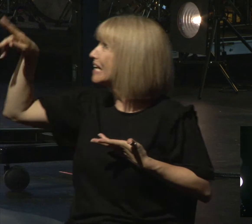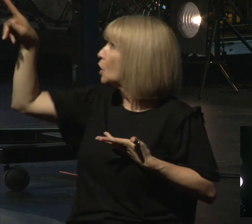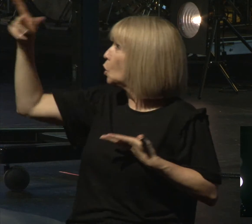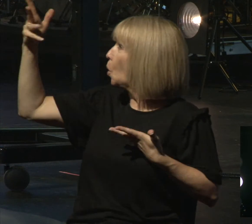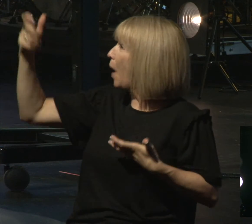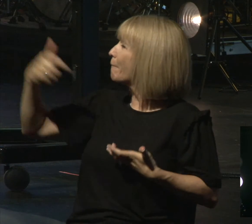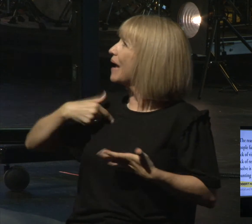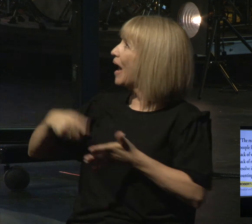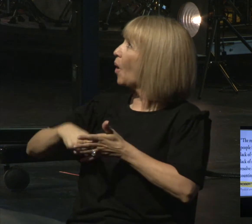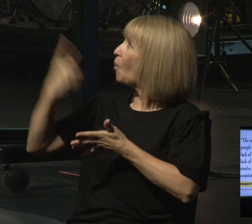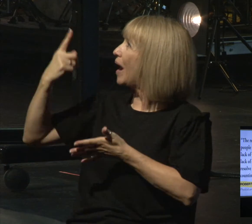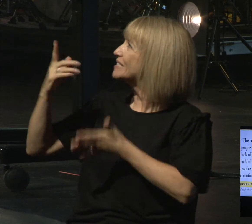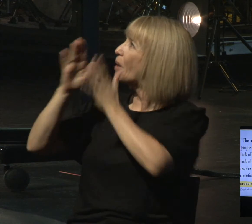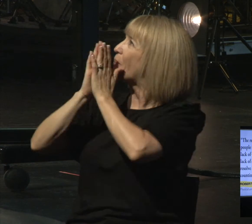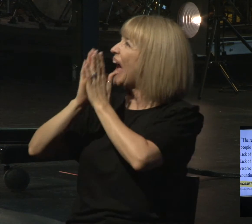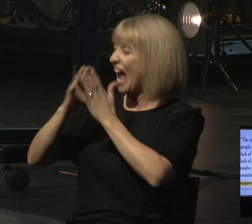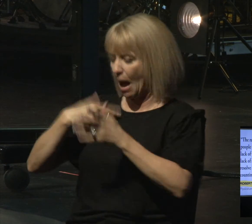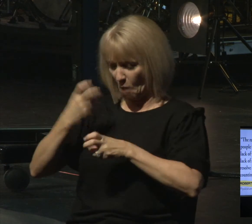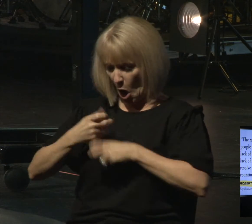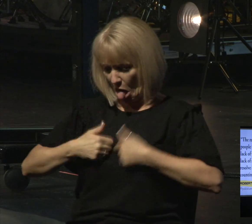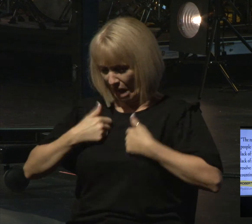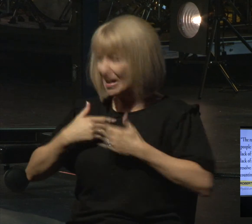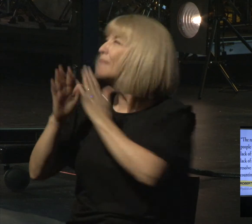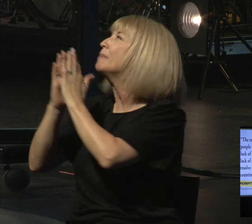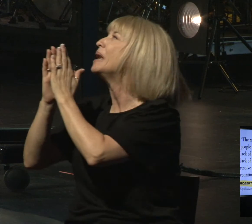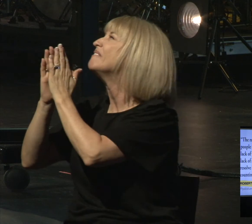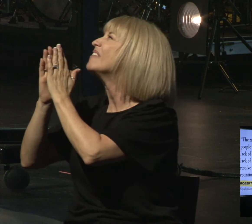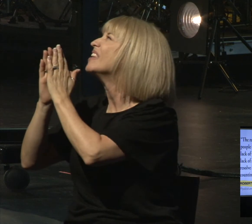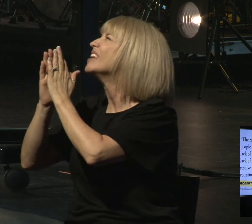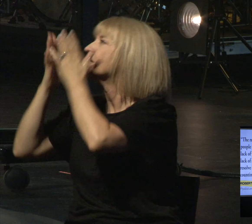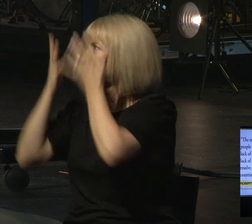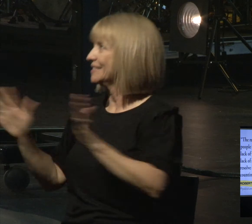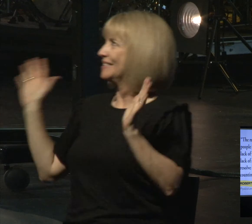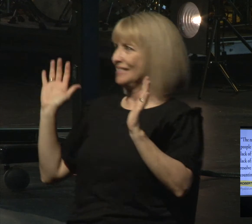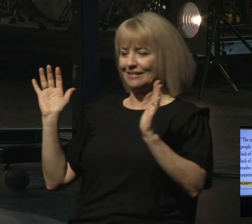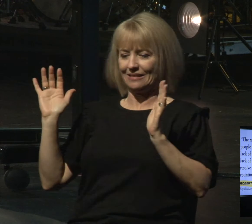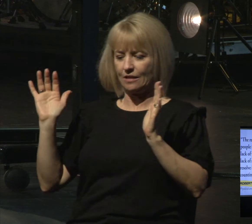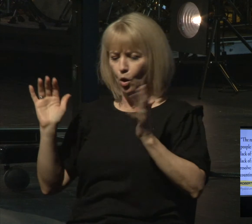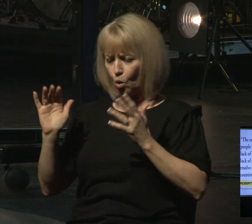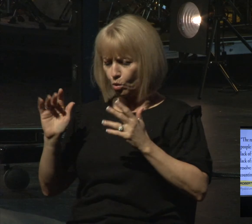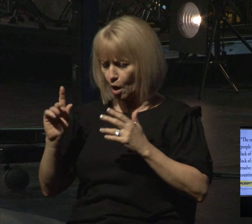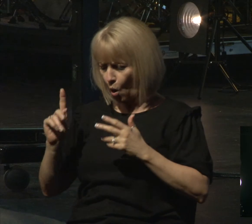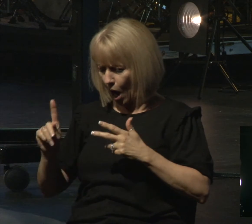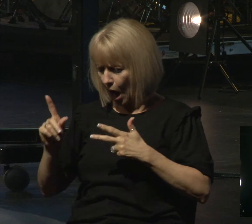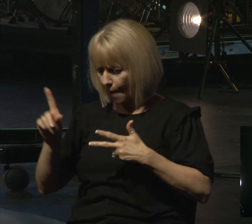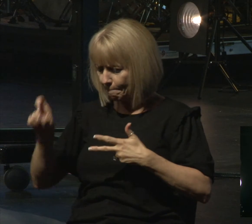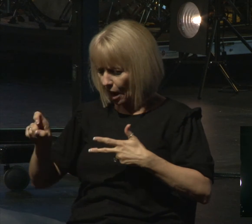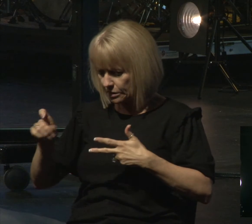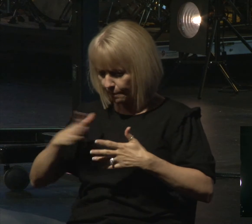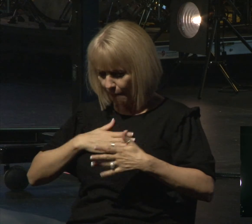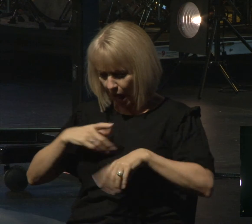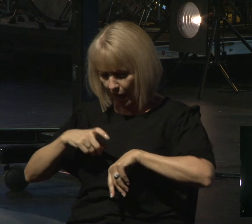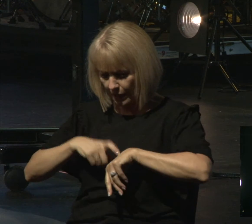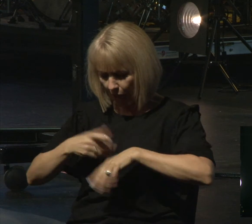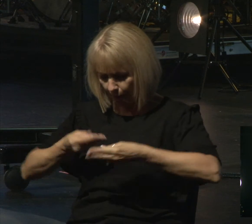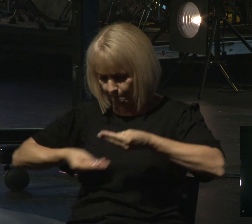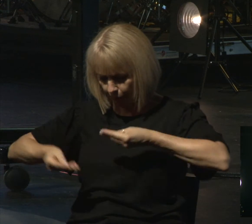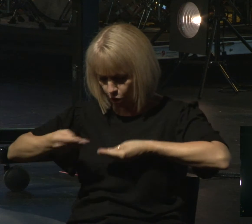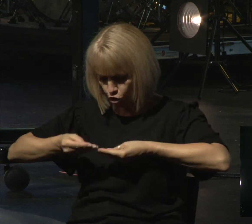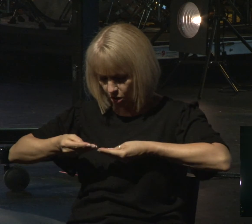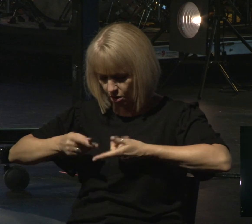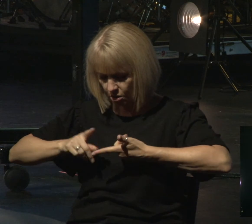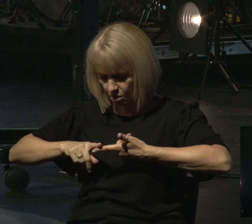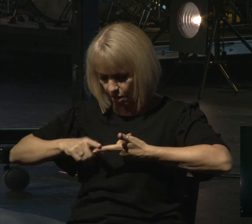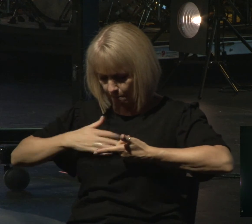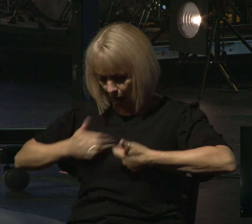just pray one time when things are getting difficult. What does it look like to budget my day, to budget my life, and say, Jesus, this